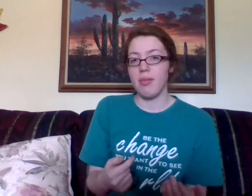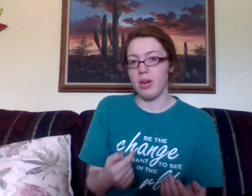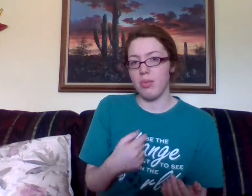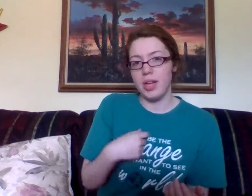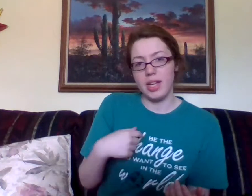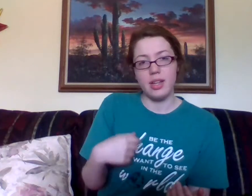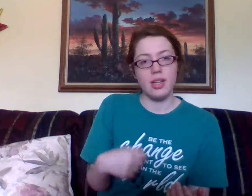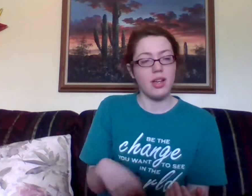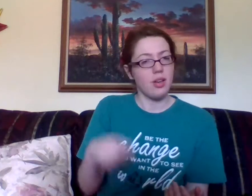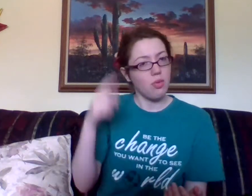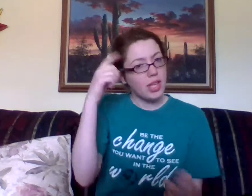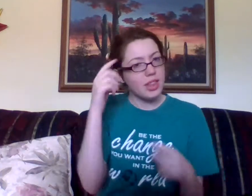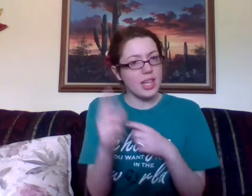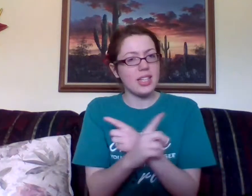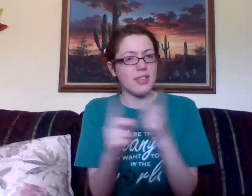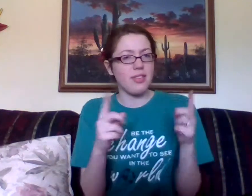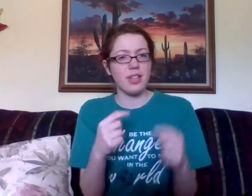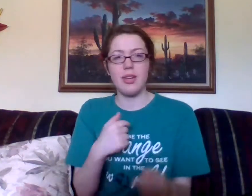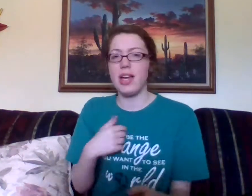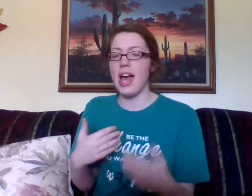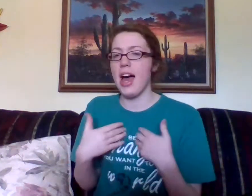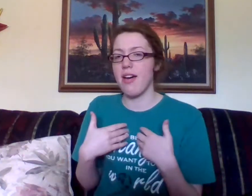well, we think differently. We have